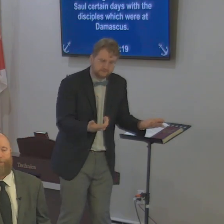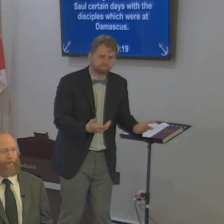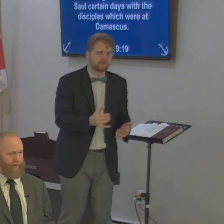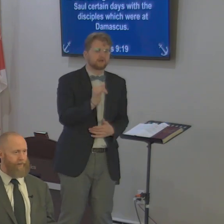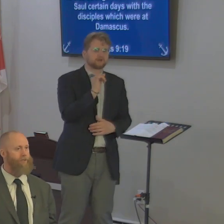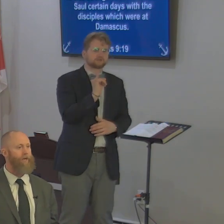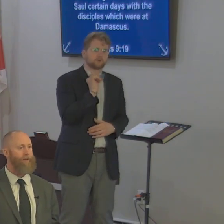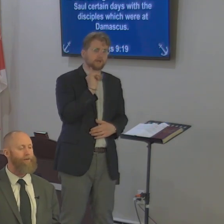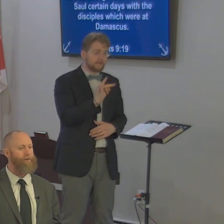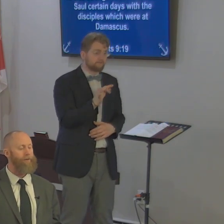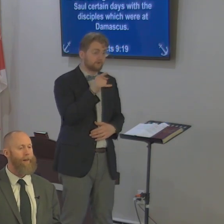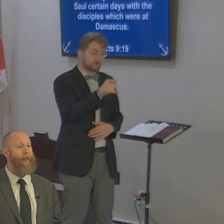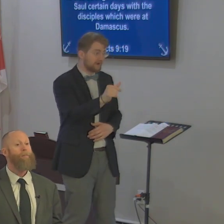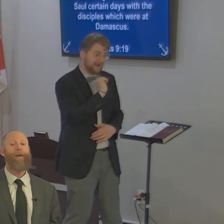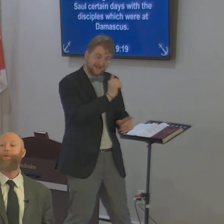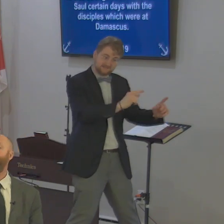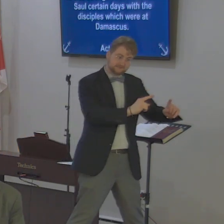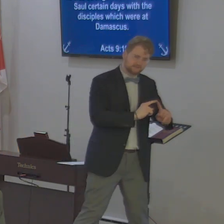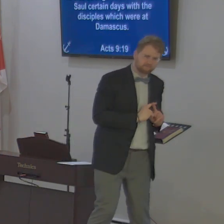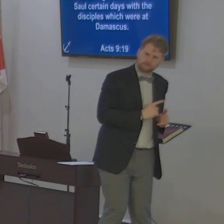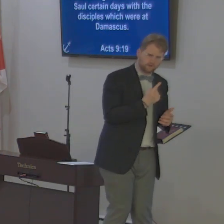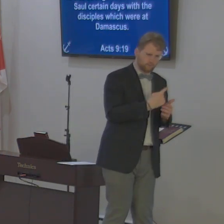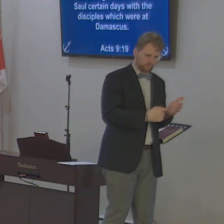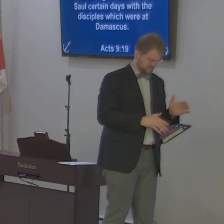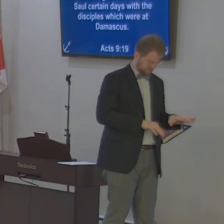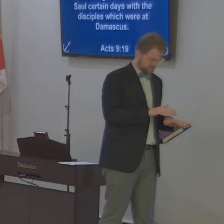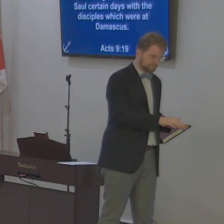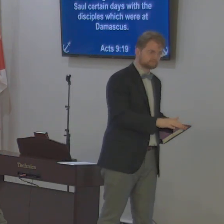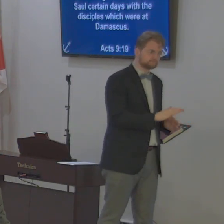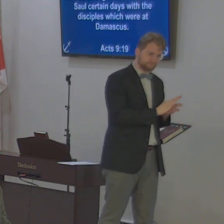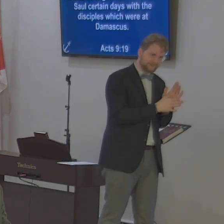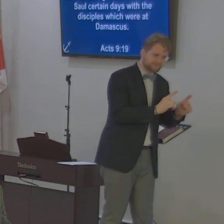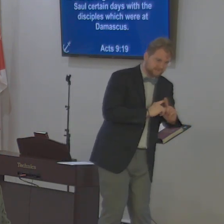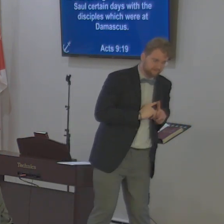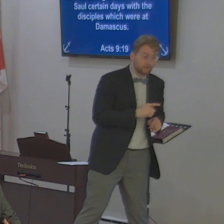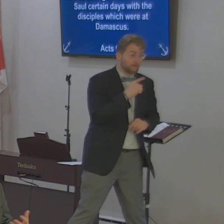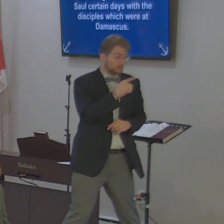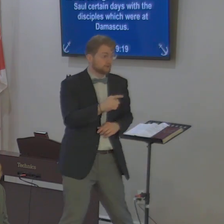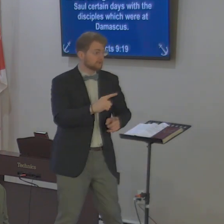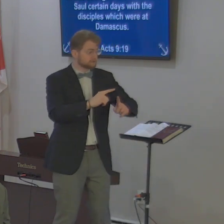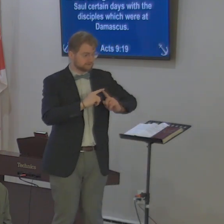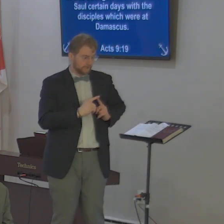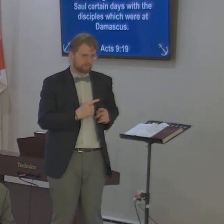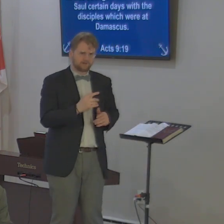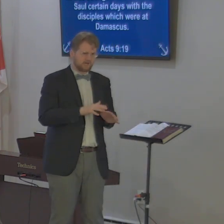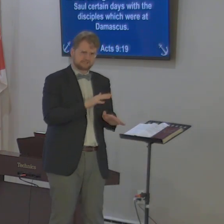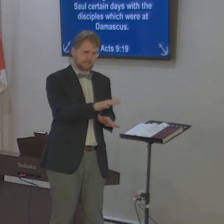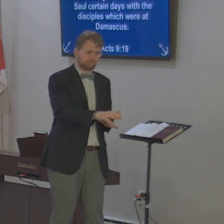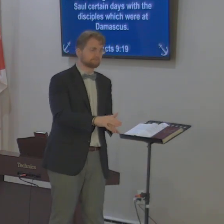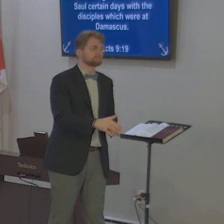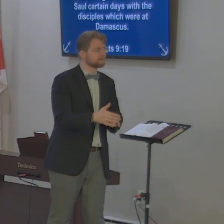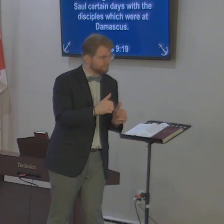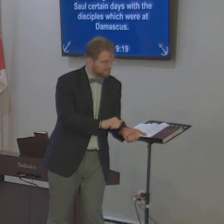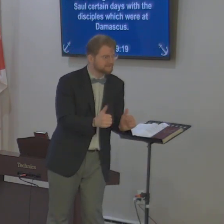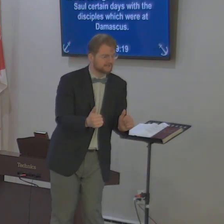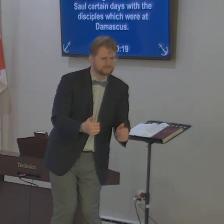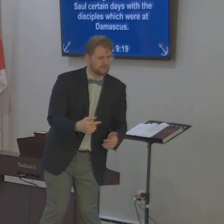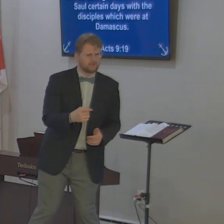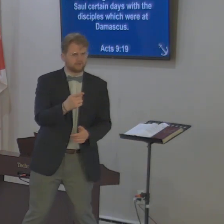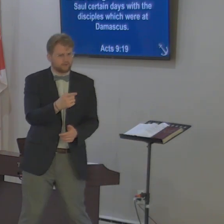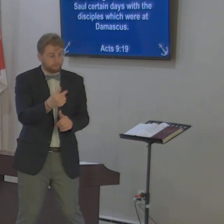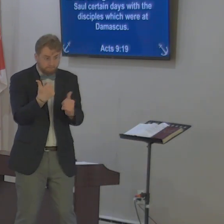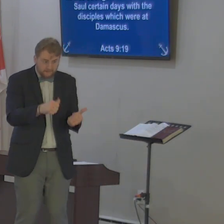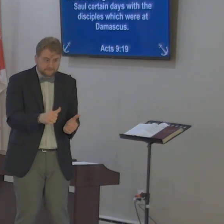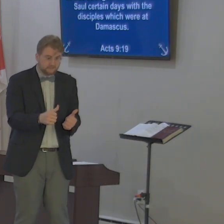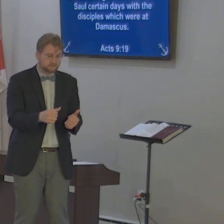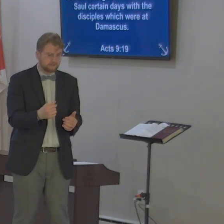next step? You need to be saved. Maybe you're saved. What's your next step? You need to be baptized. Maybe you're baptized. What's your next step? You need to join a local New Testament church.